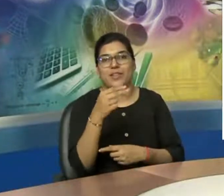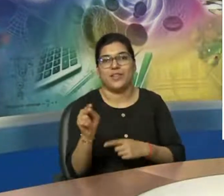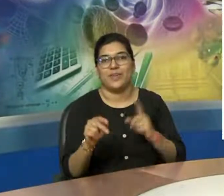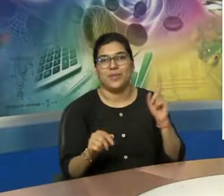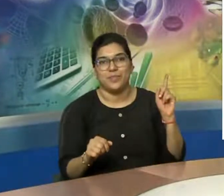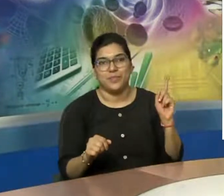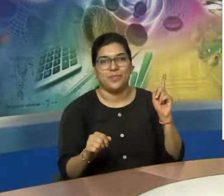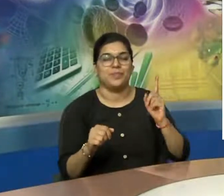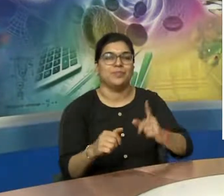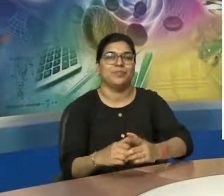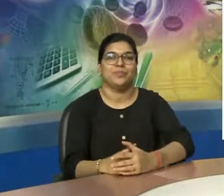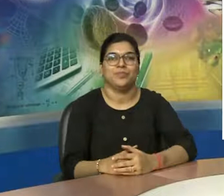animal.